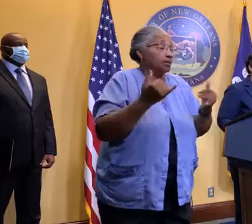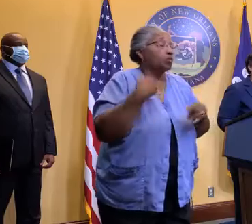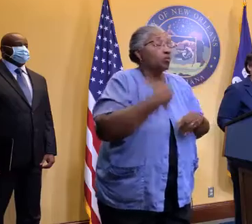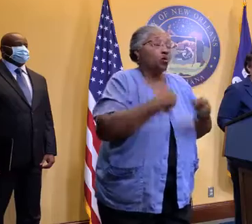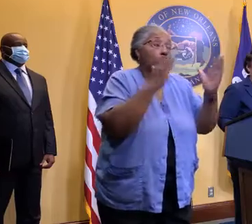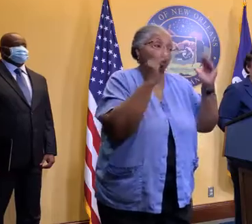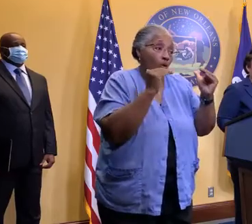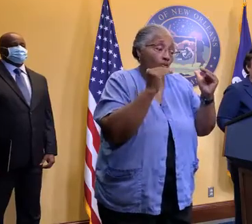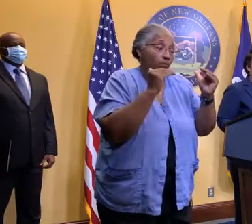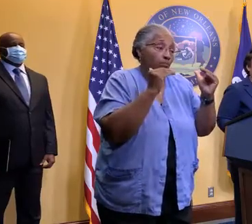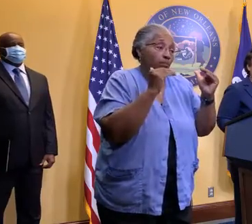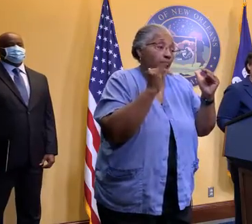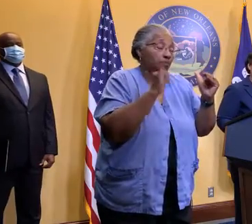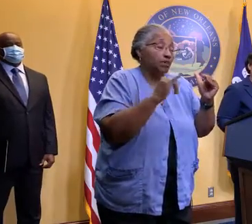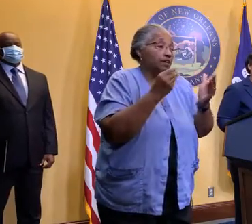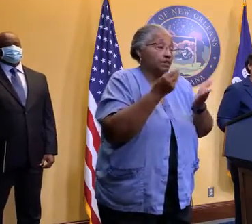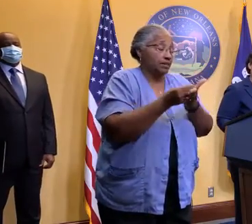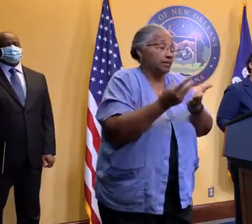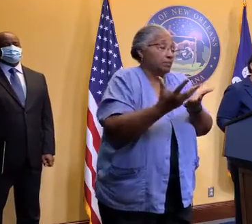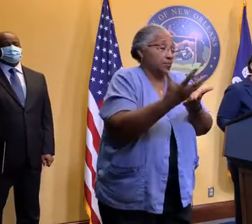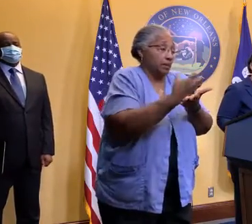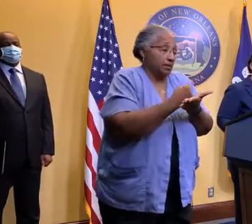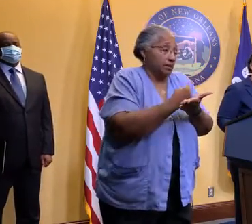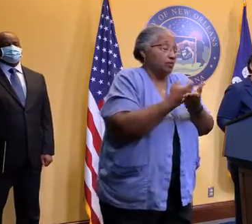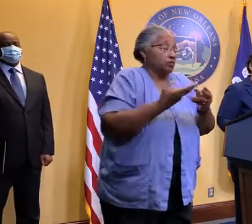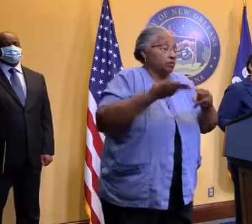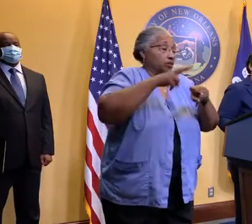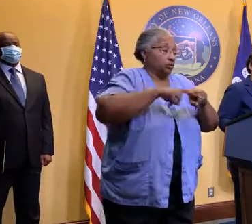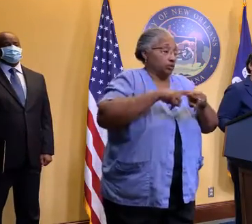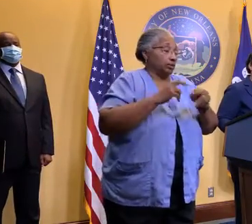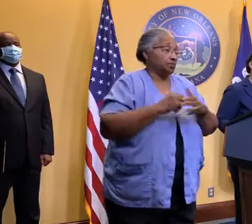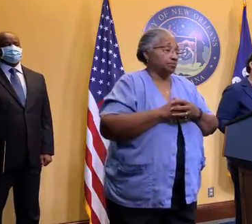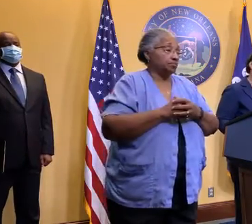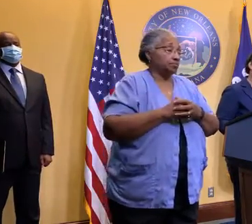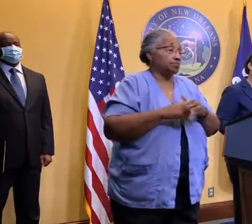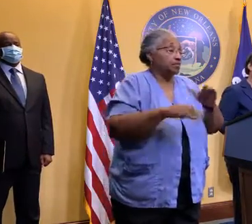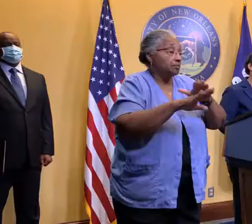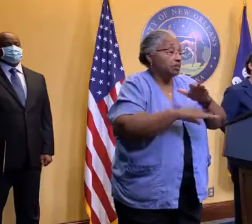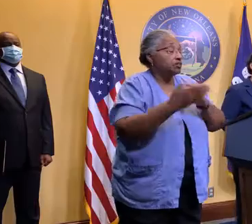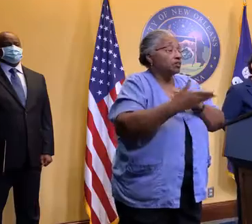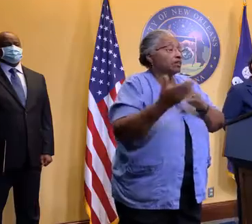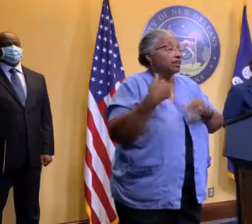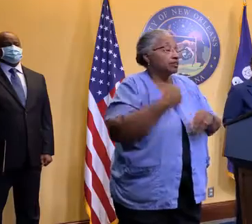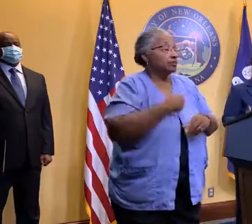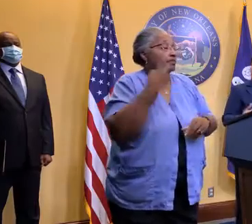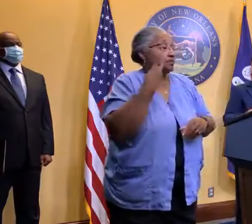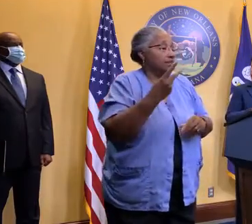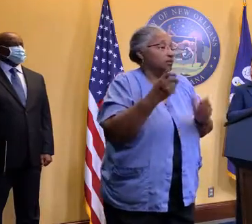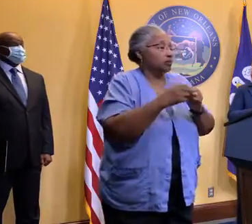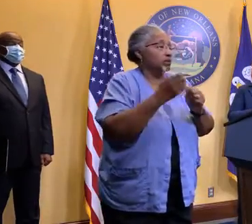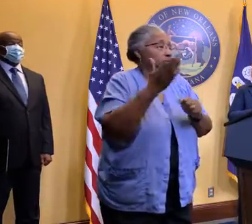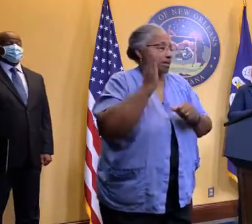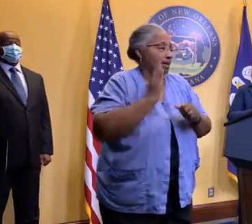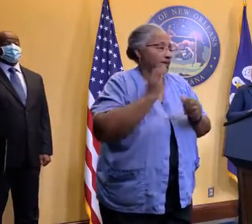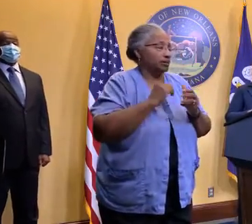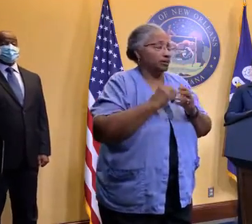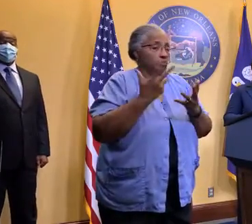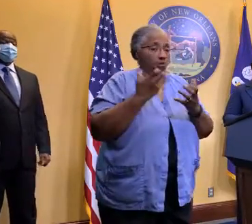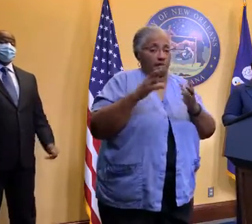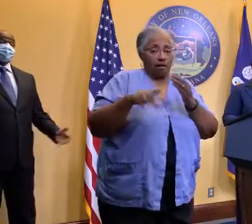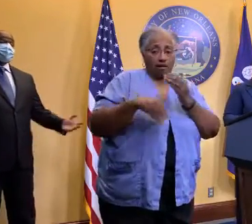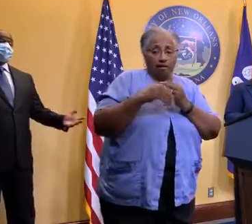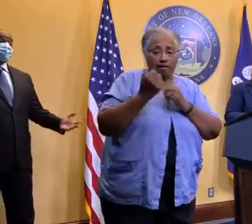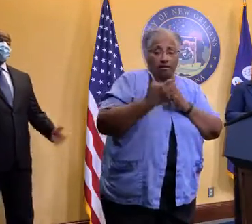we're really hopeful that the revenues will increase based on what we've seen, in the past. Anything to add to that?